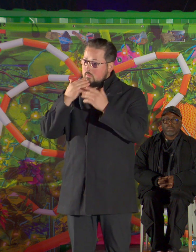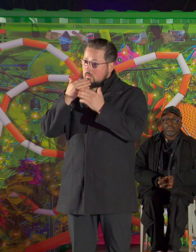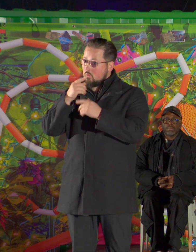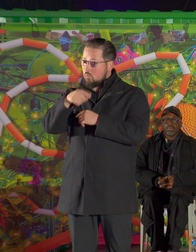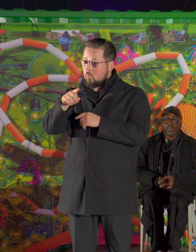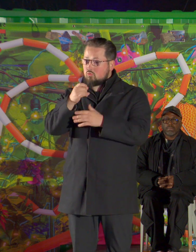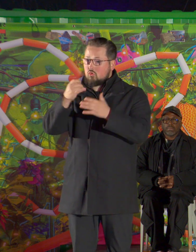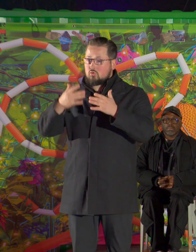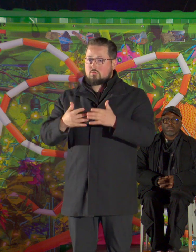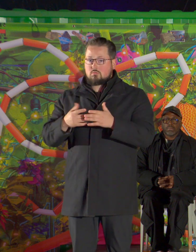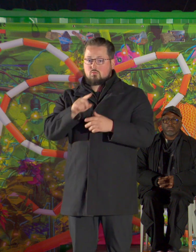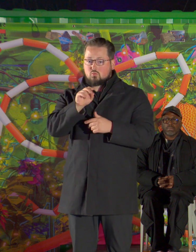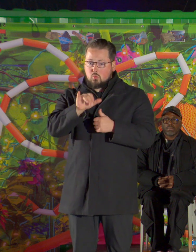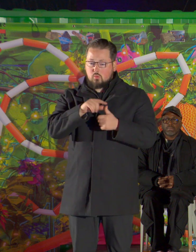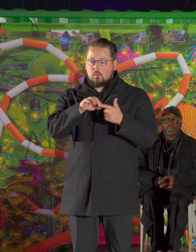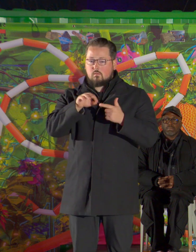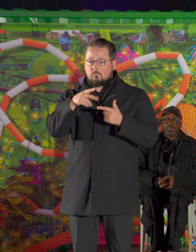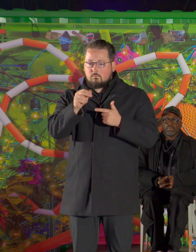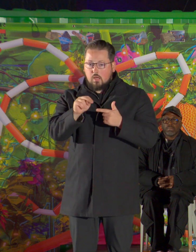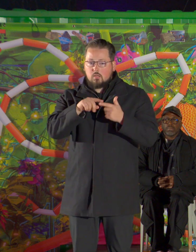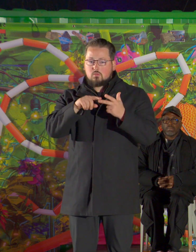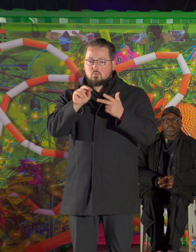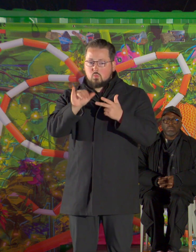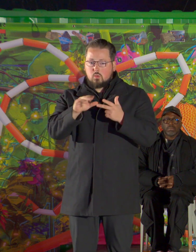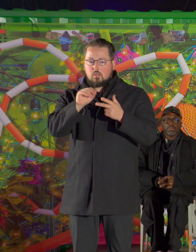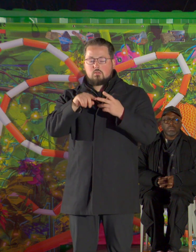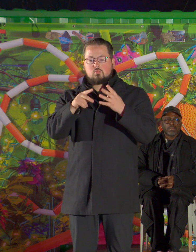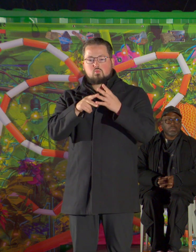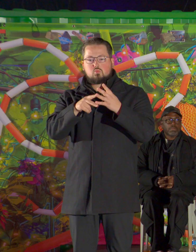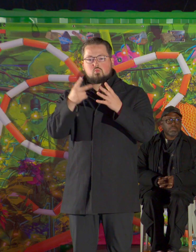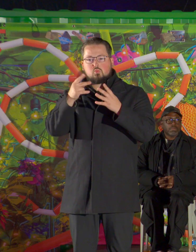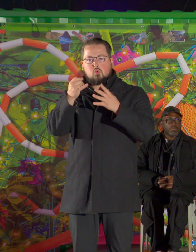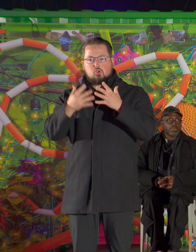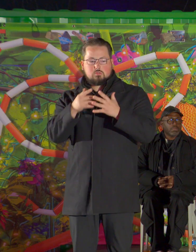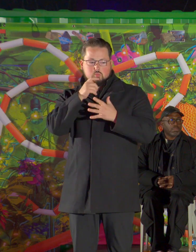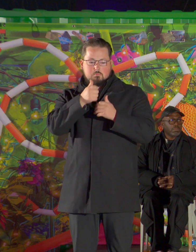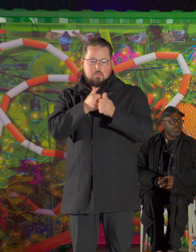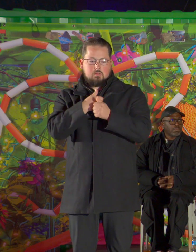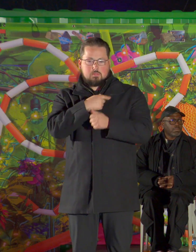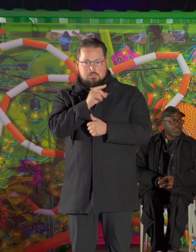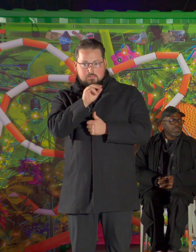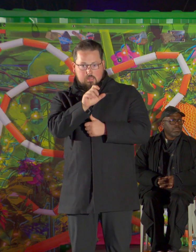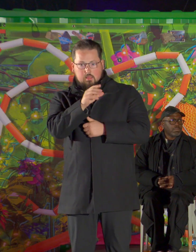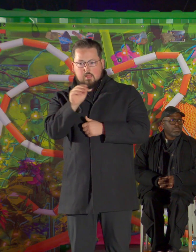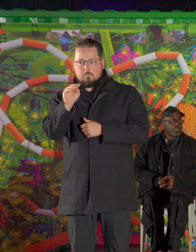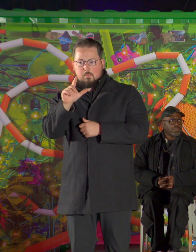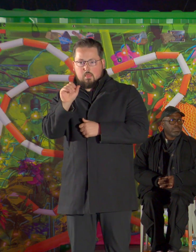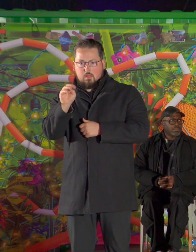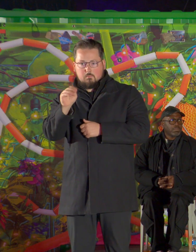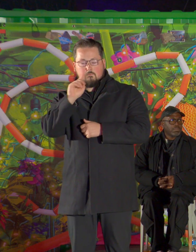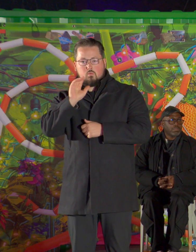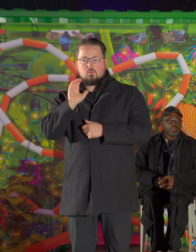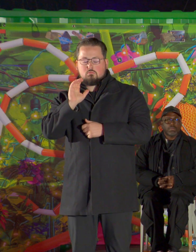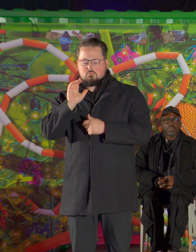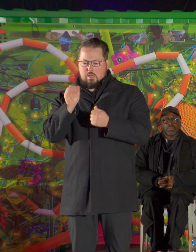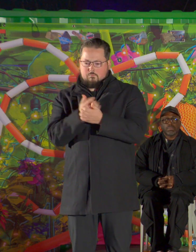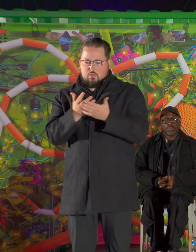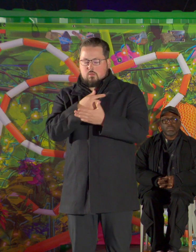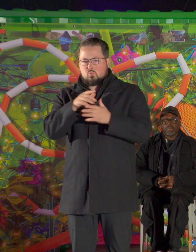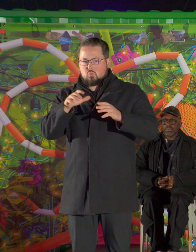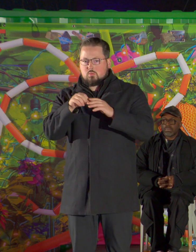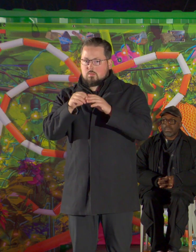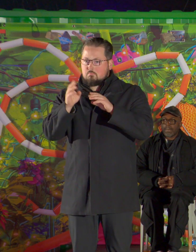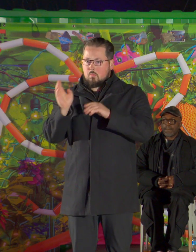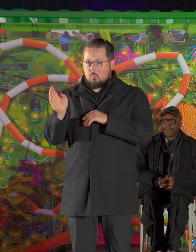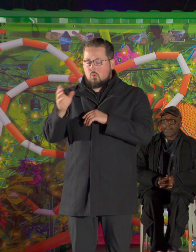artists, Zoe, Fawn, Tony, and the two artists behind me, Daniel and Malcolm, for all that they do in Baltimore,